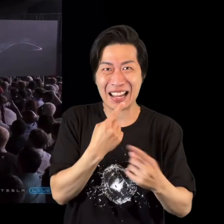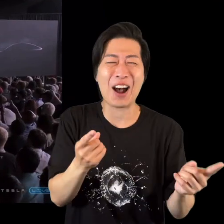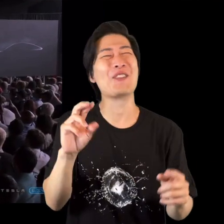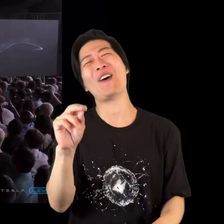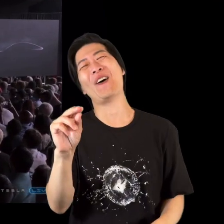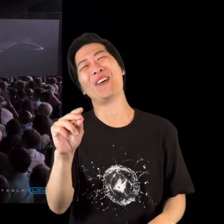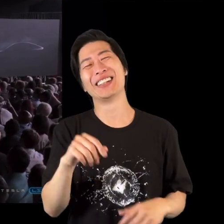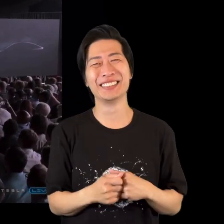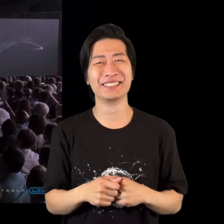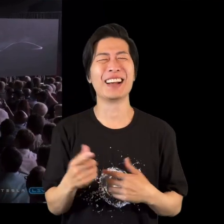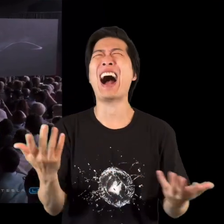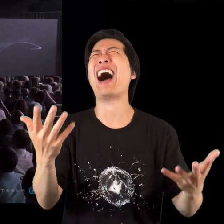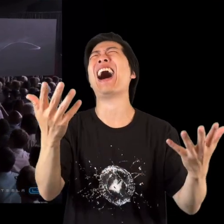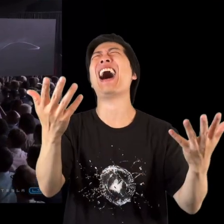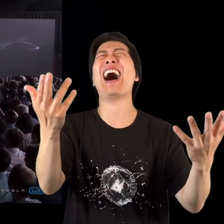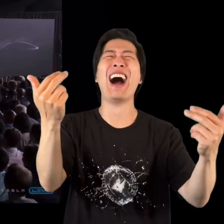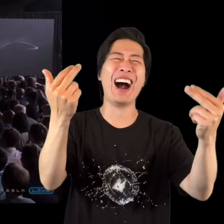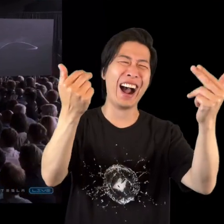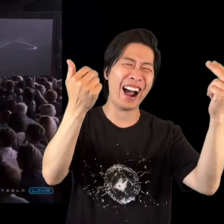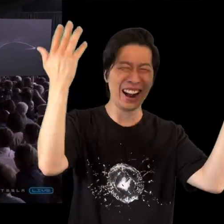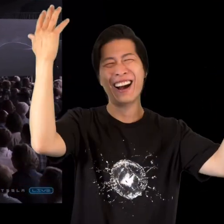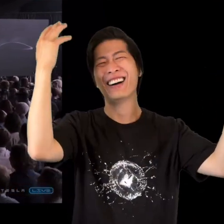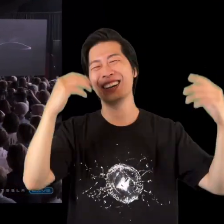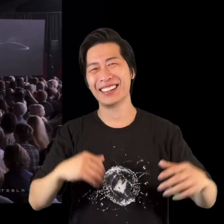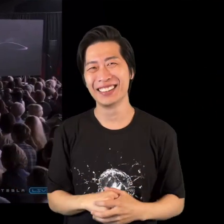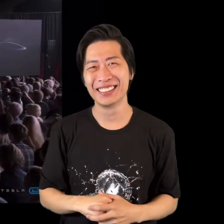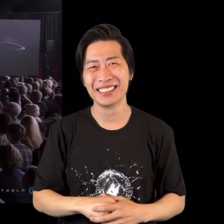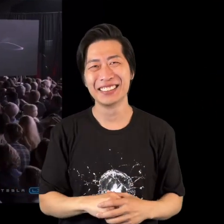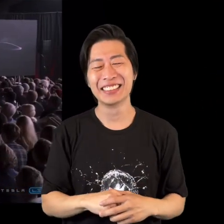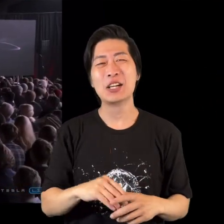But this is not the time to.